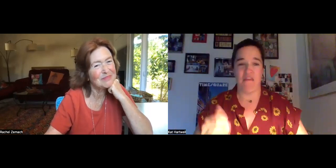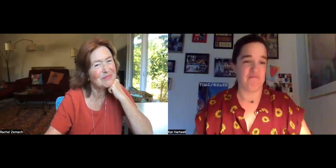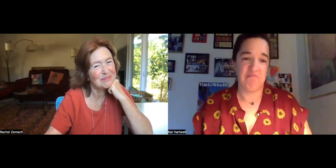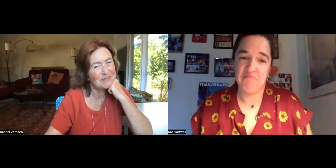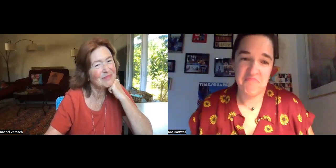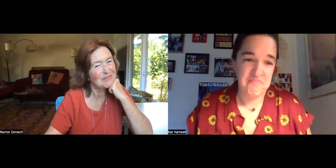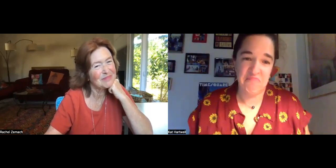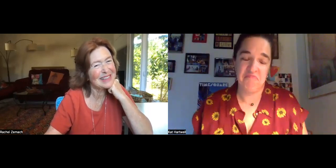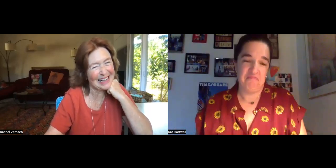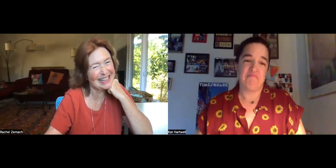own.